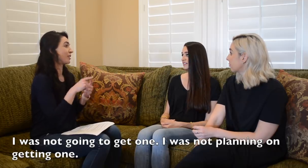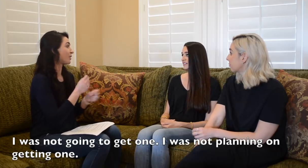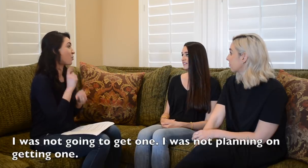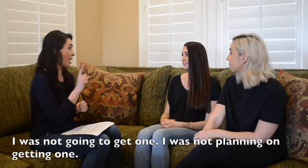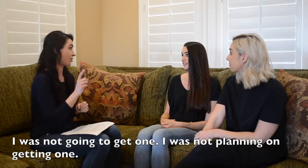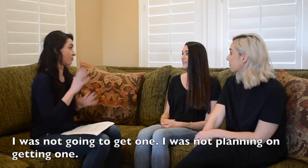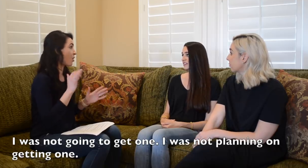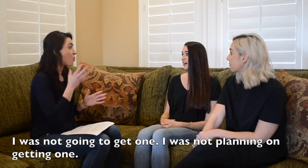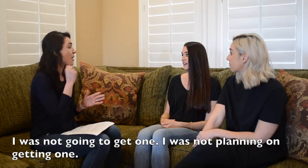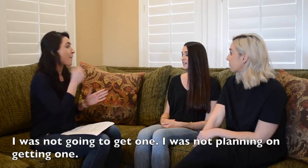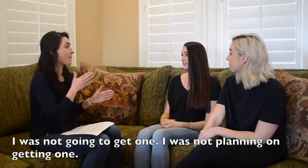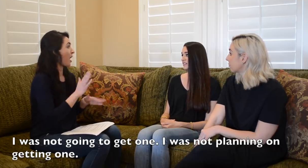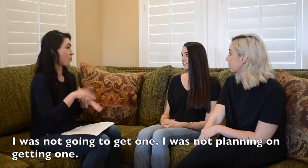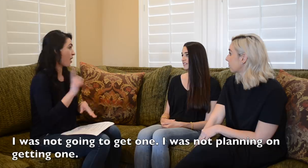Yeah. Fun. Yeah.